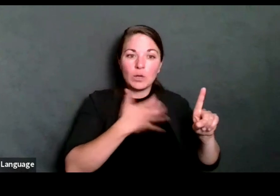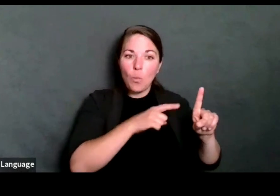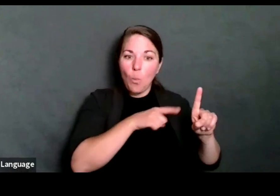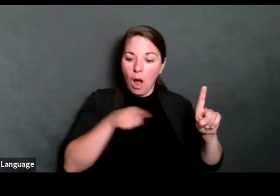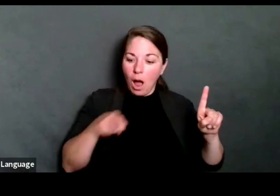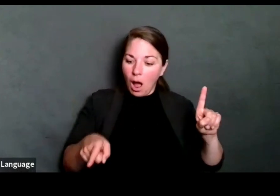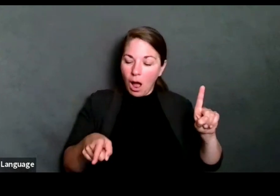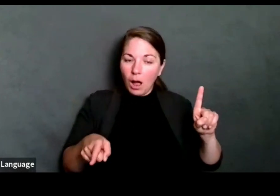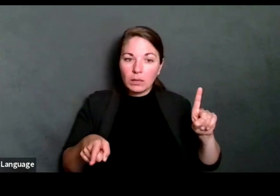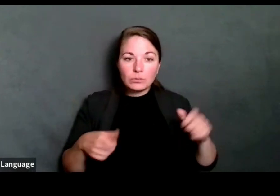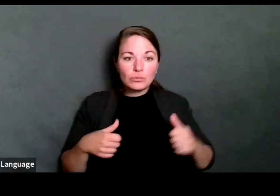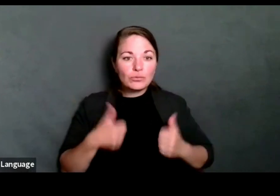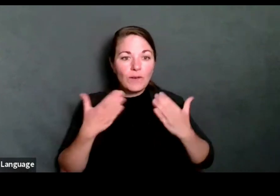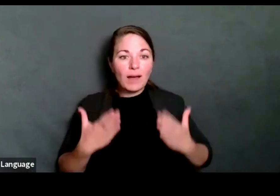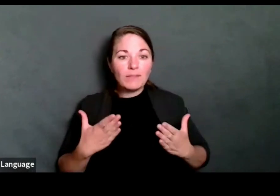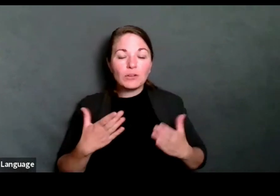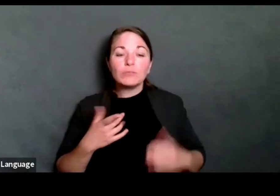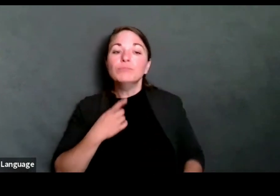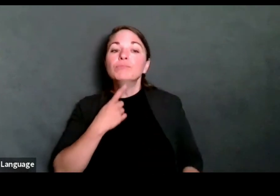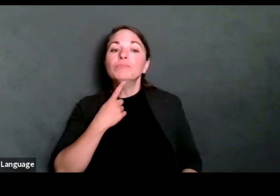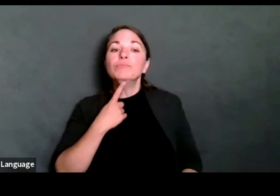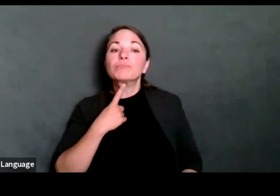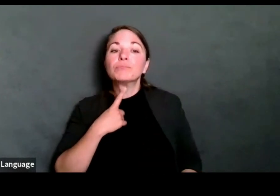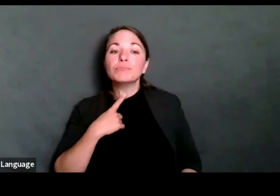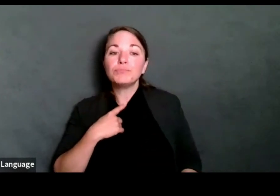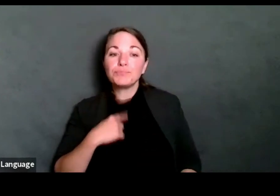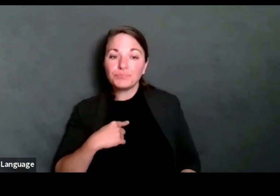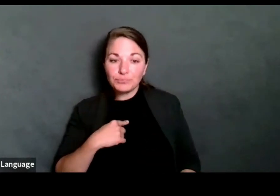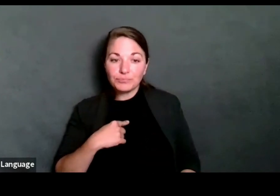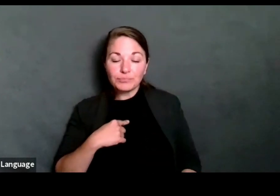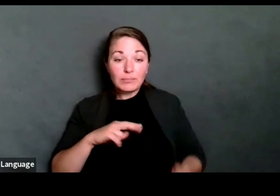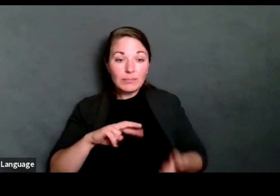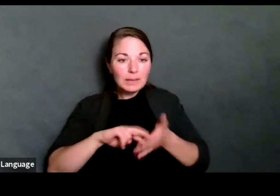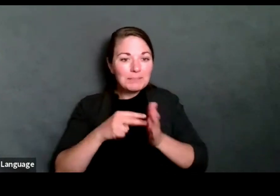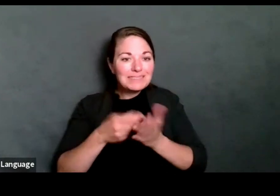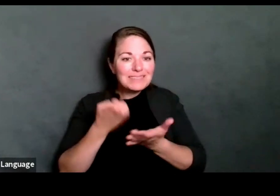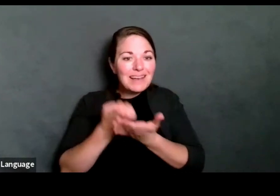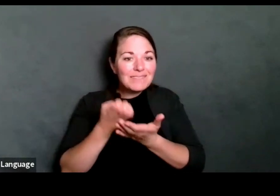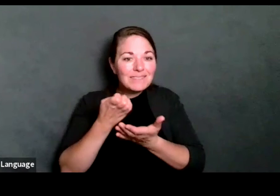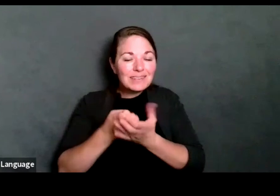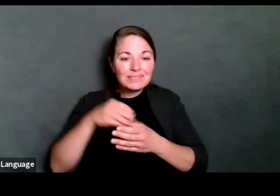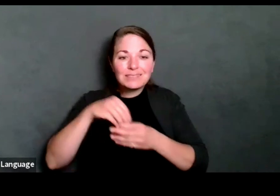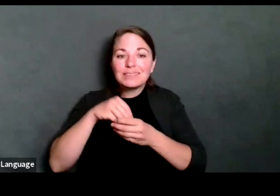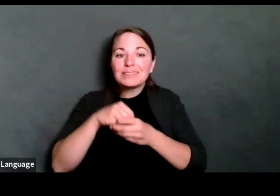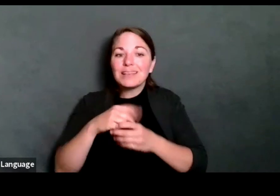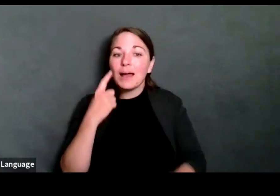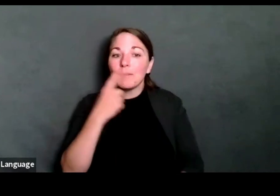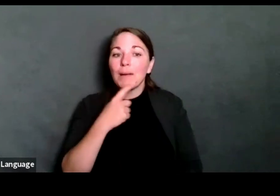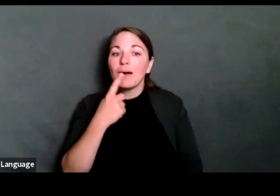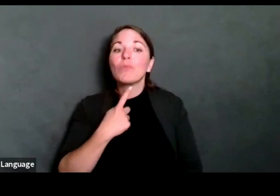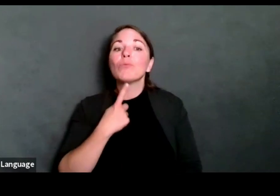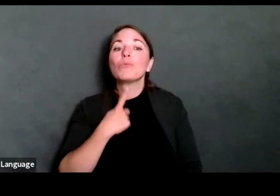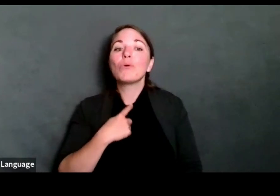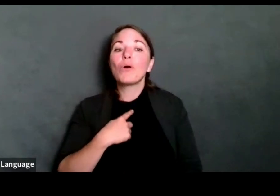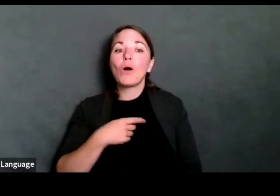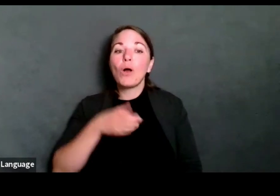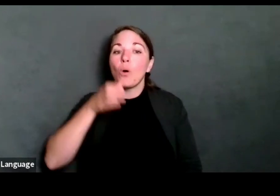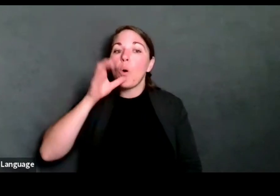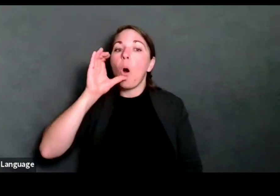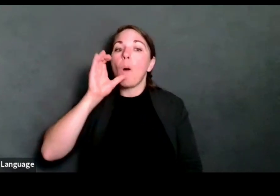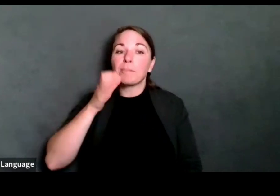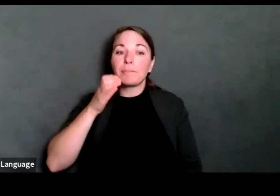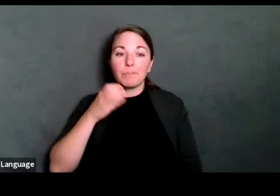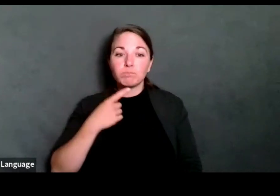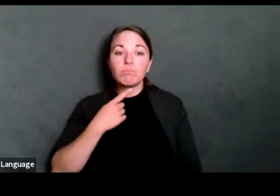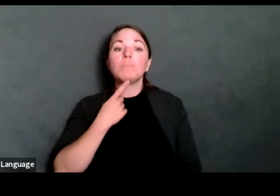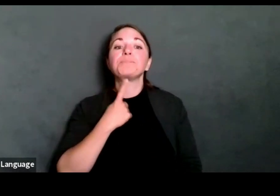to destroy evidence in her throat. Now, that nurse almost certainly had really good intentions, but she also had a